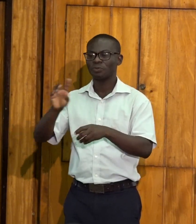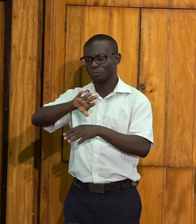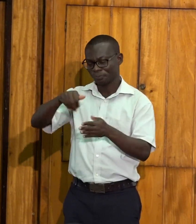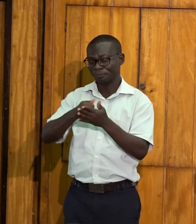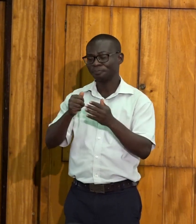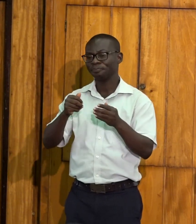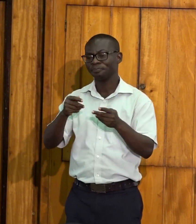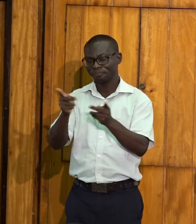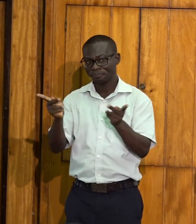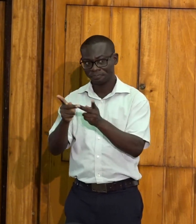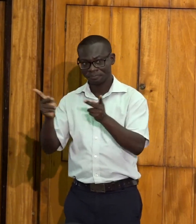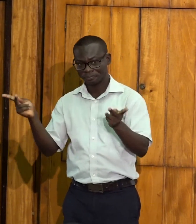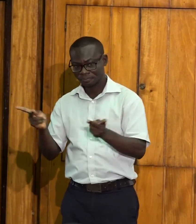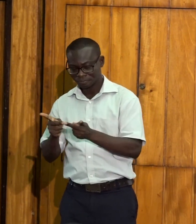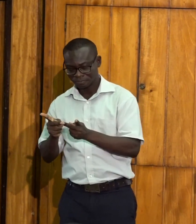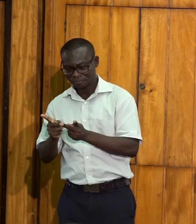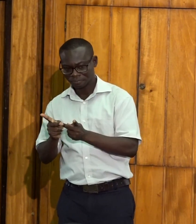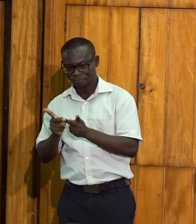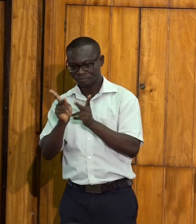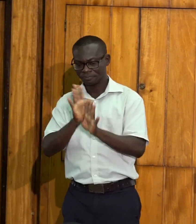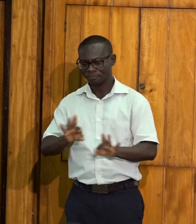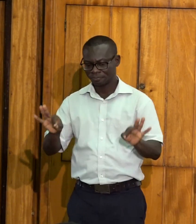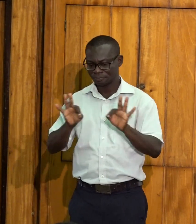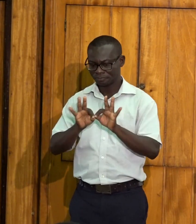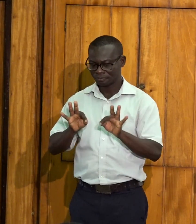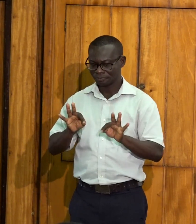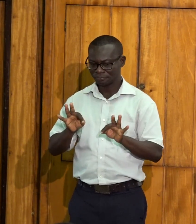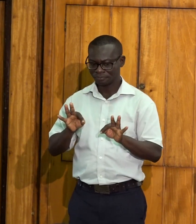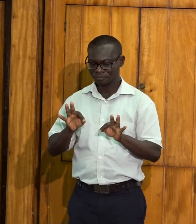presentation, you'll realize that it's important that